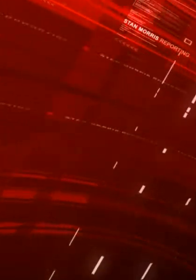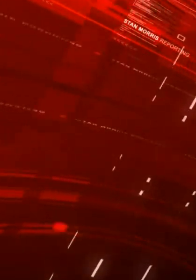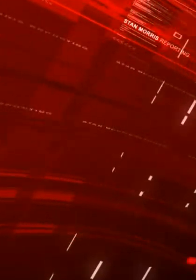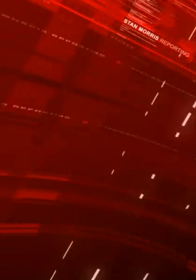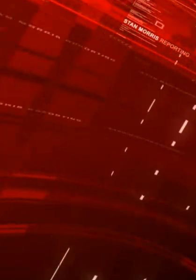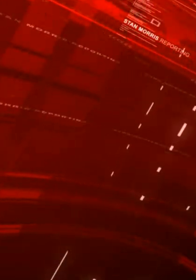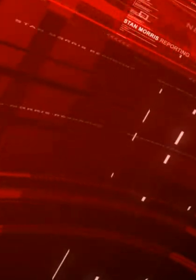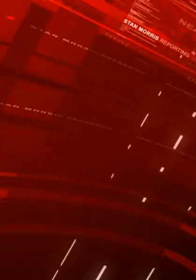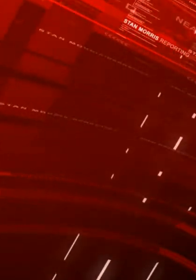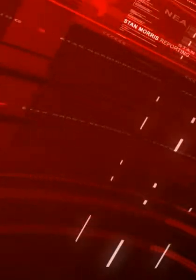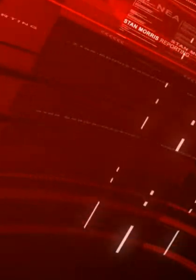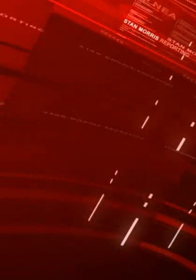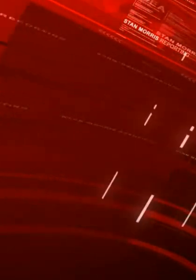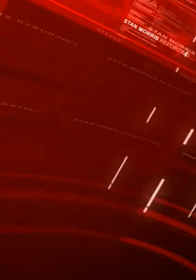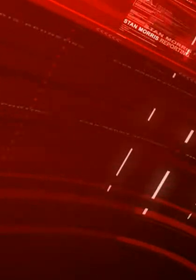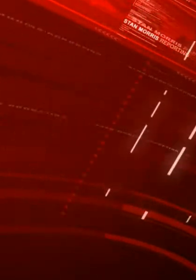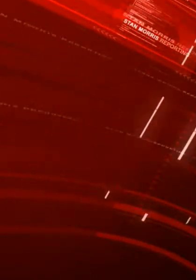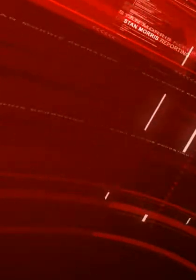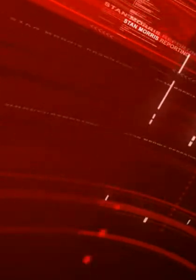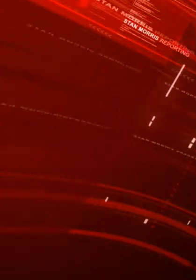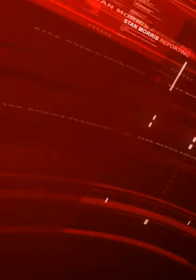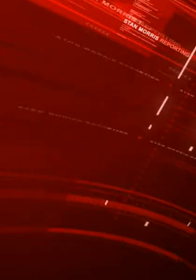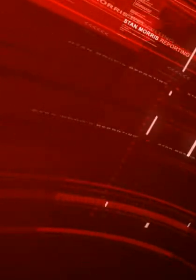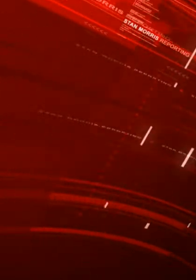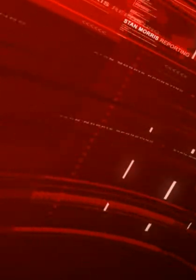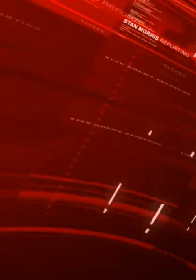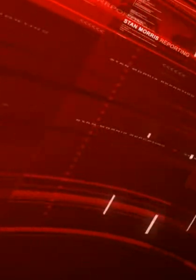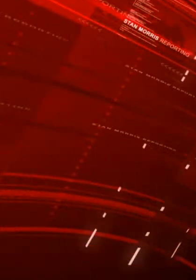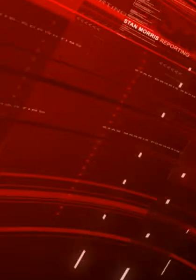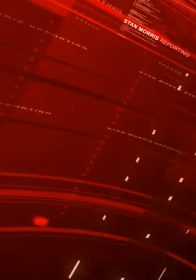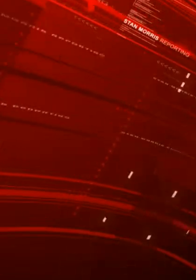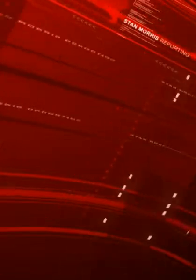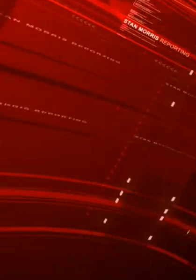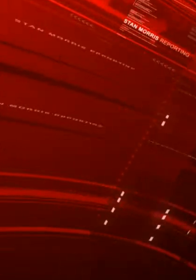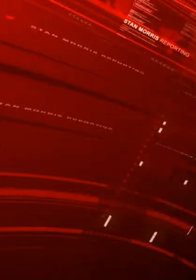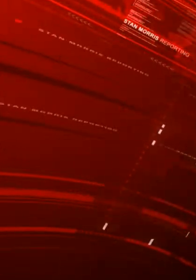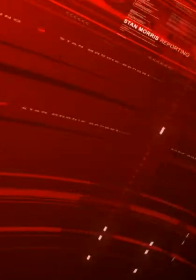cents a month, and you get exclusive access to, well, everything we do here, including me.